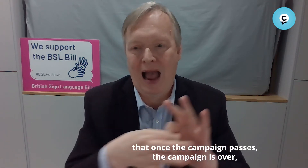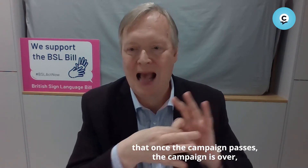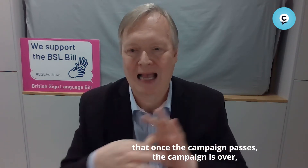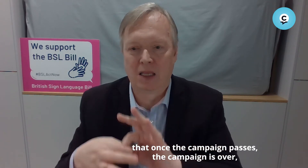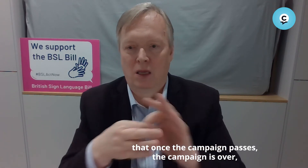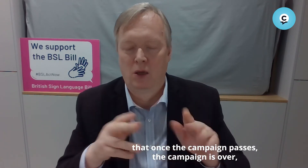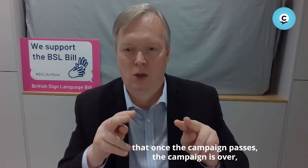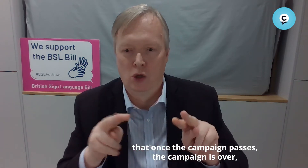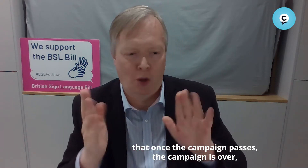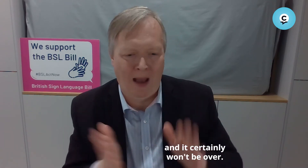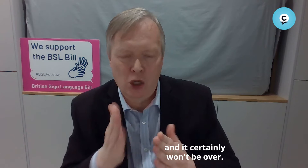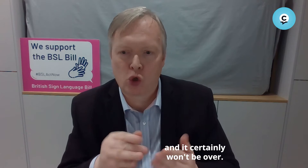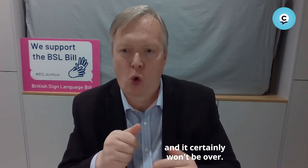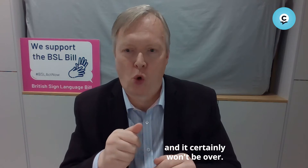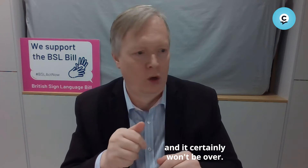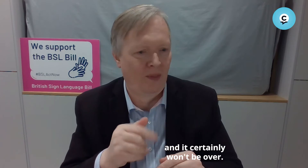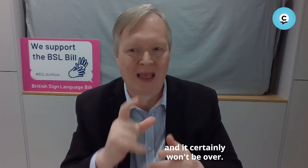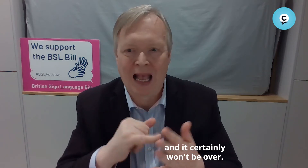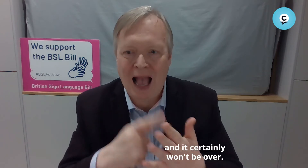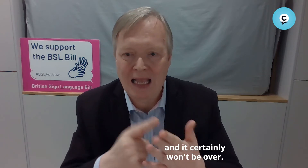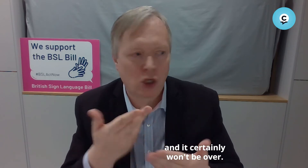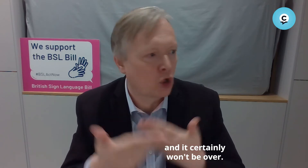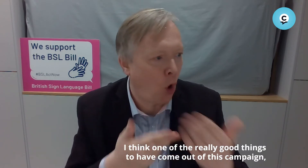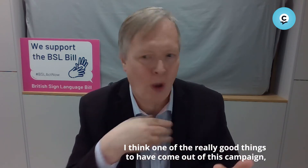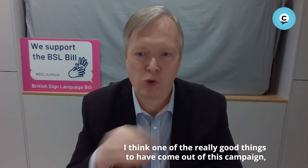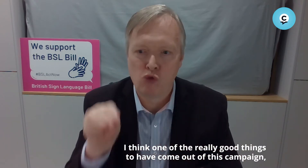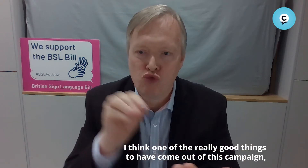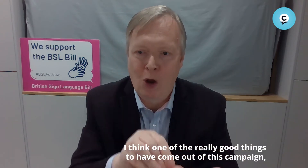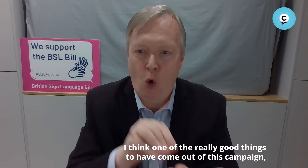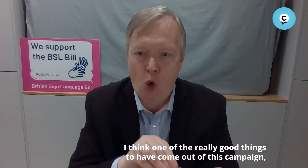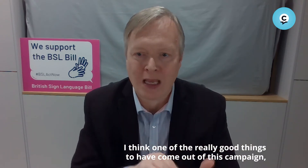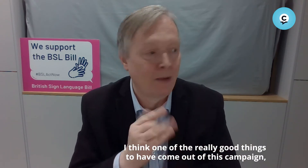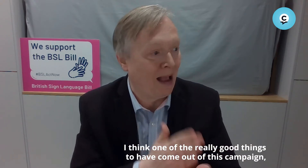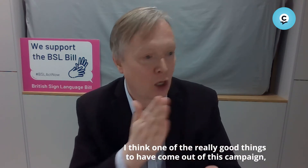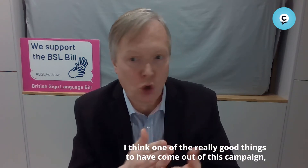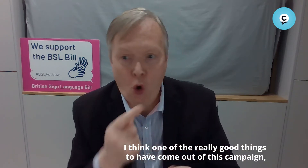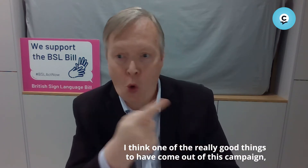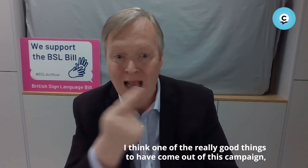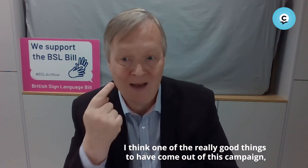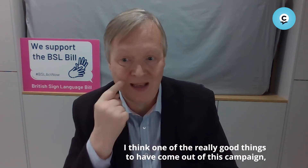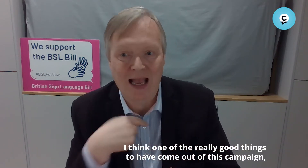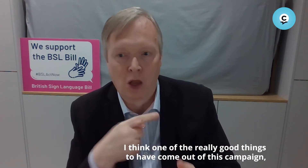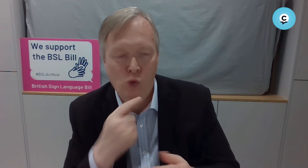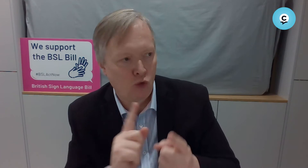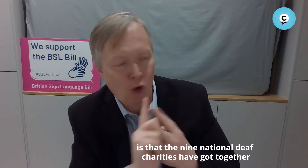the campaign is over, and it certainly won't be over. I think one of the really good things to have come out of this campaign is that